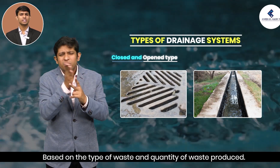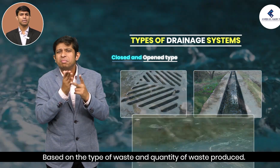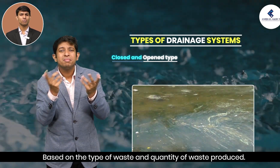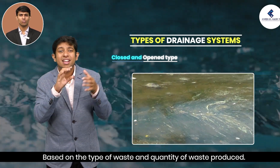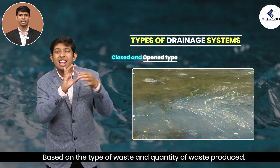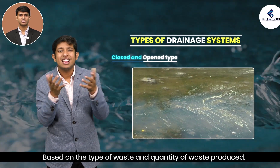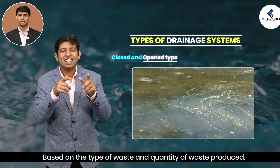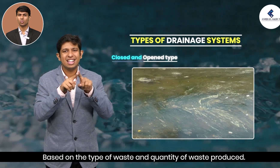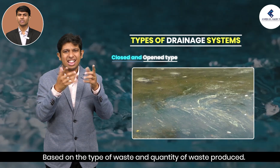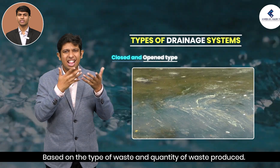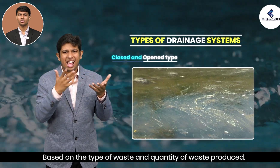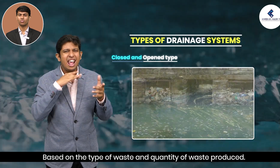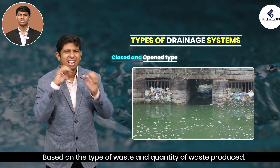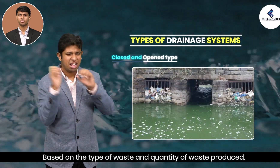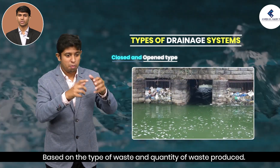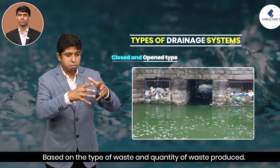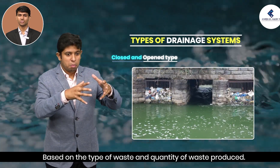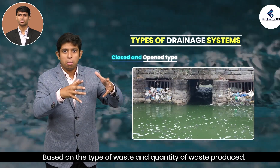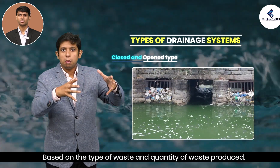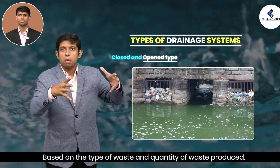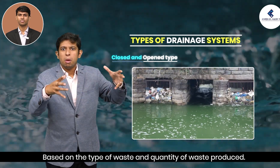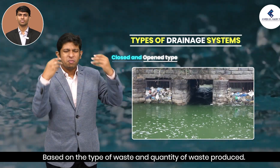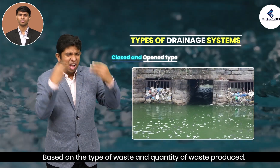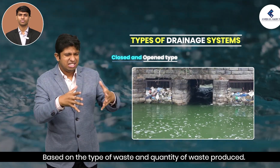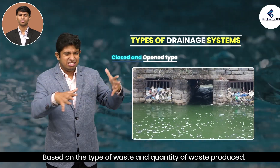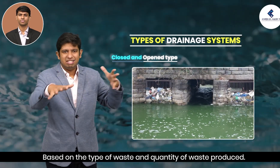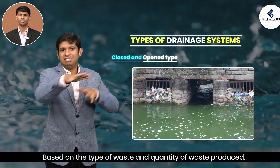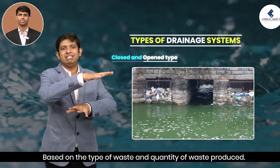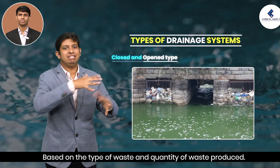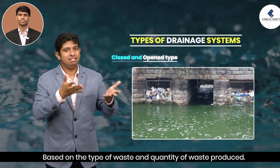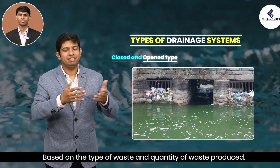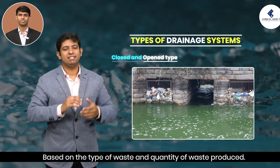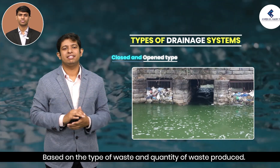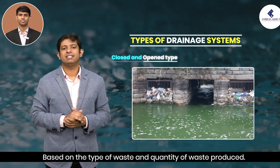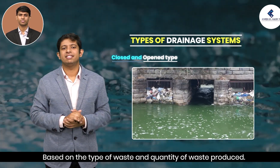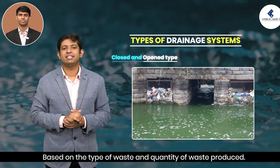Based on the type of waste and quantity of waste produced,